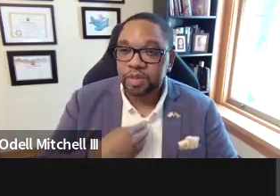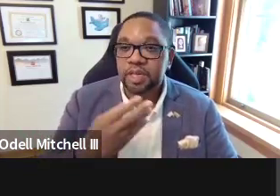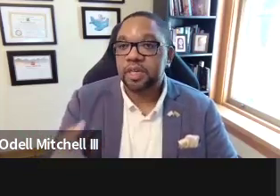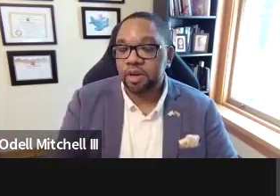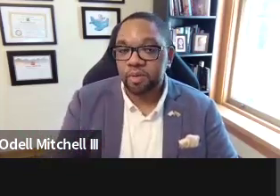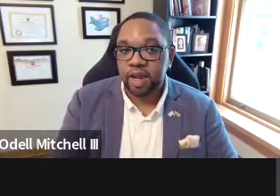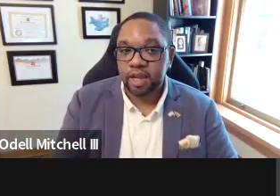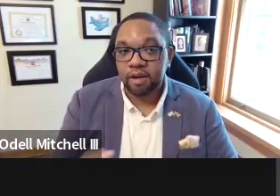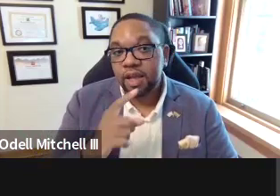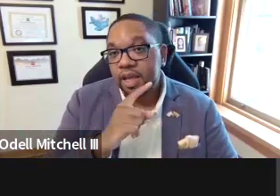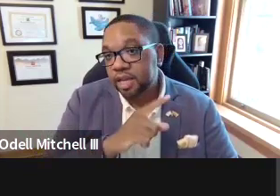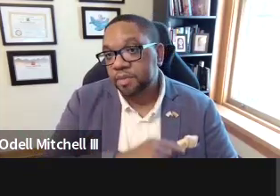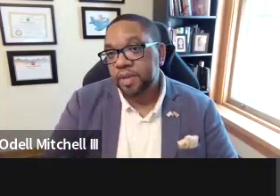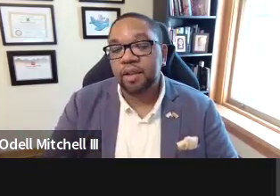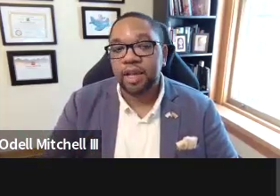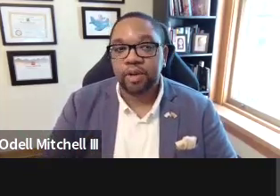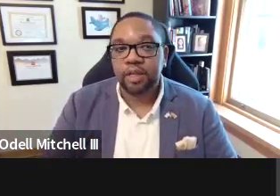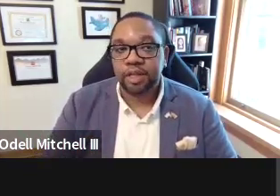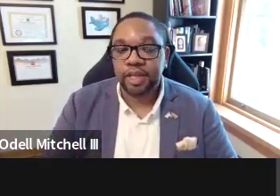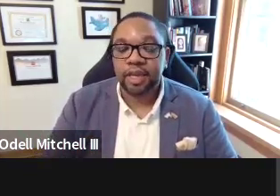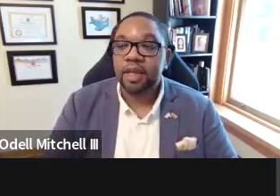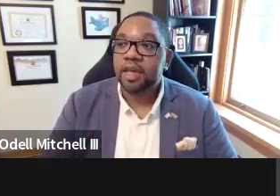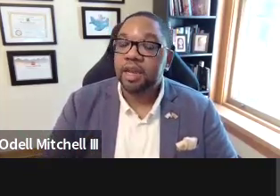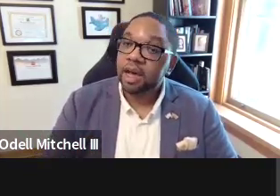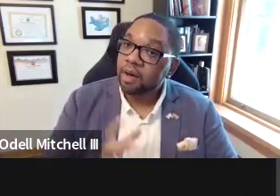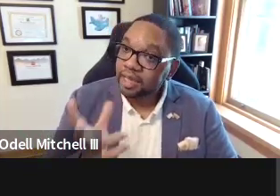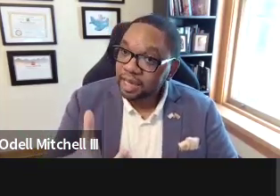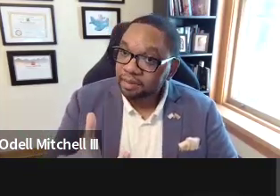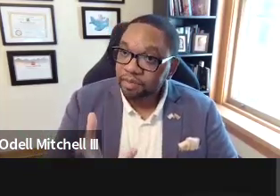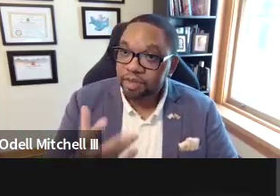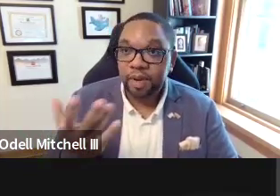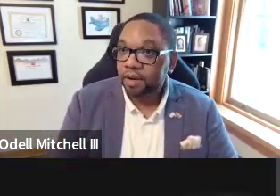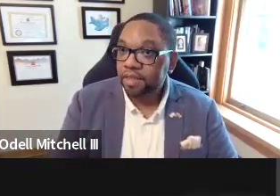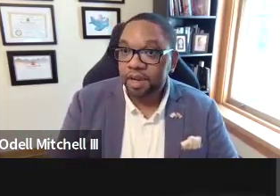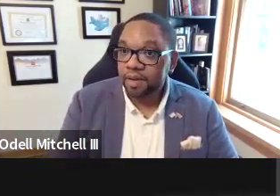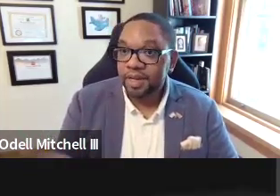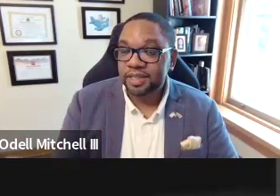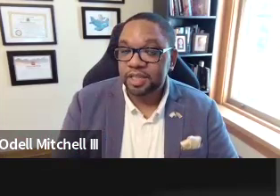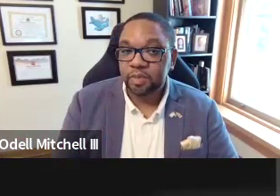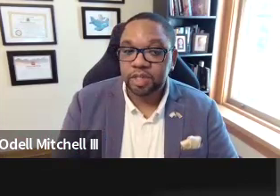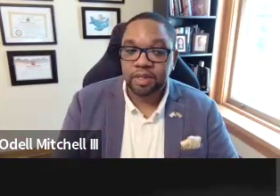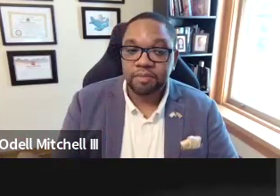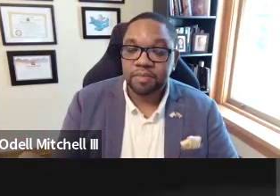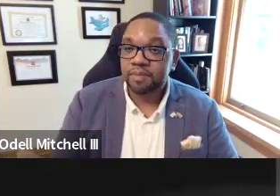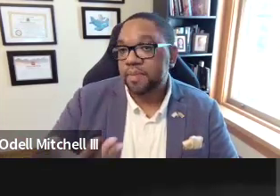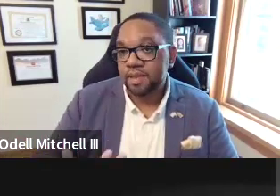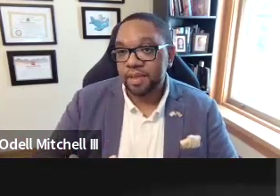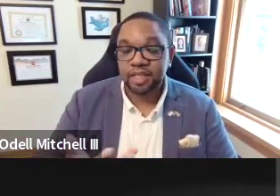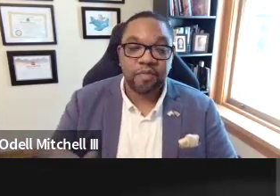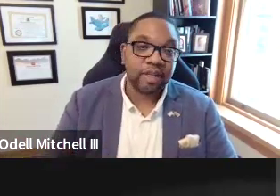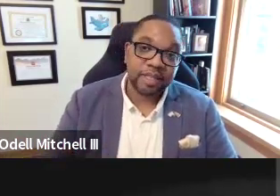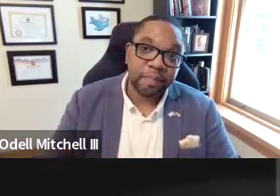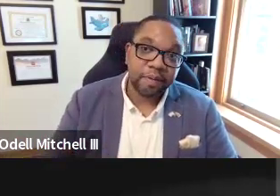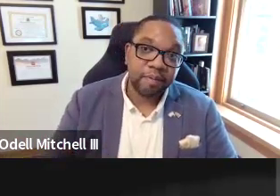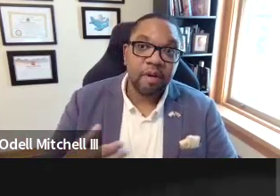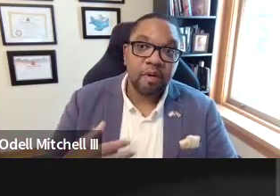the expertise that you're providing here? That should be outlined pretty clearly. Now, again, depending on the agreement and the situation, it might be something